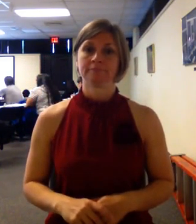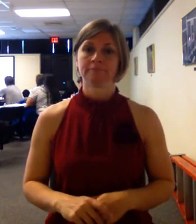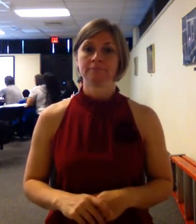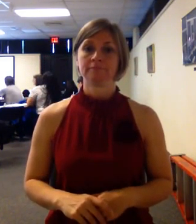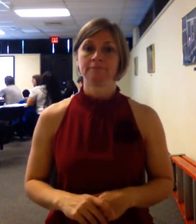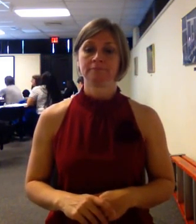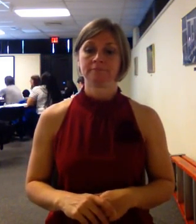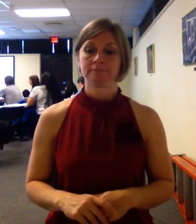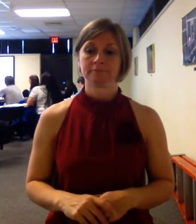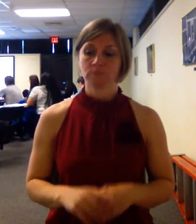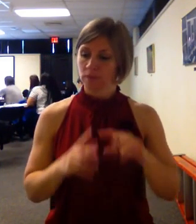Let me start the recording again.